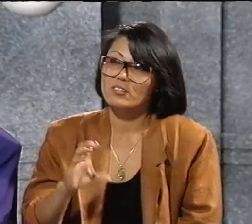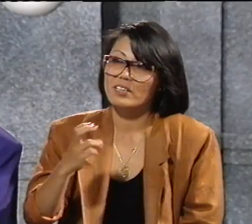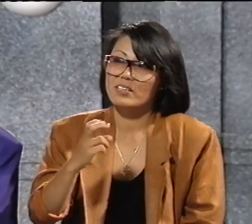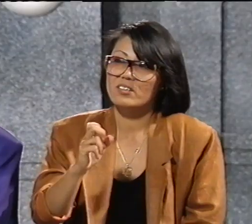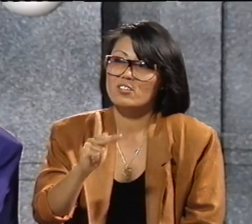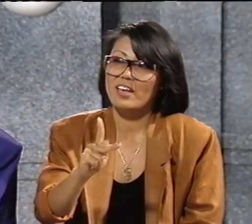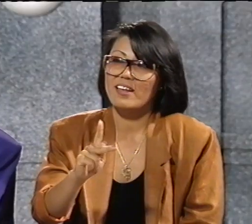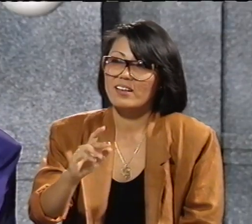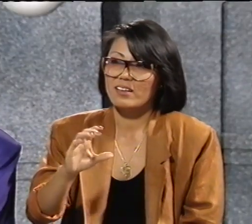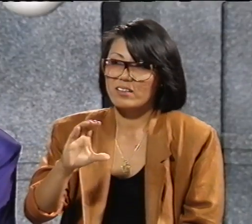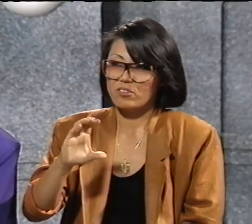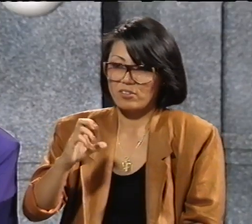Now this one.